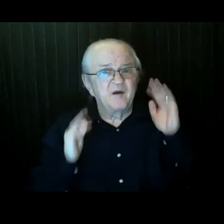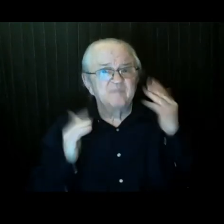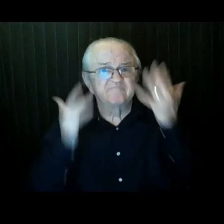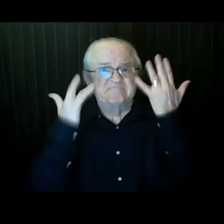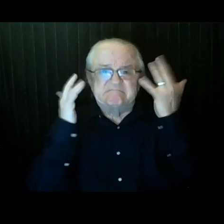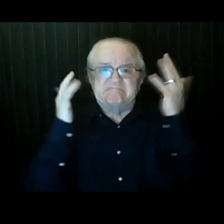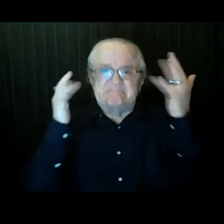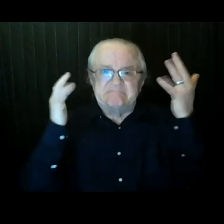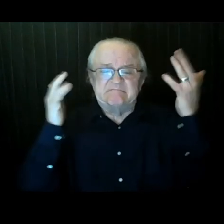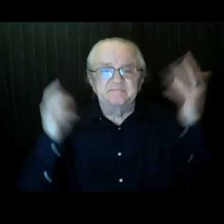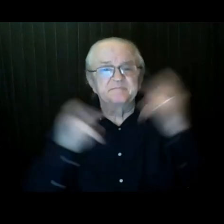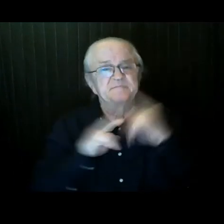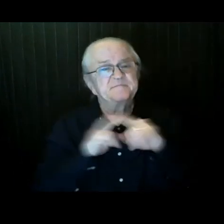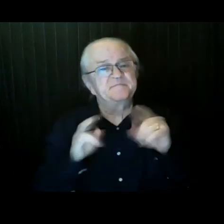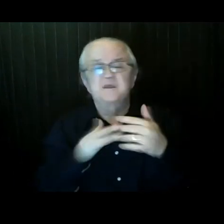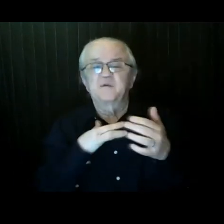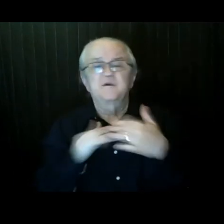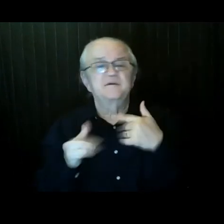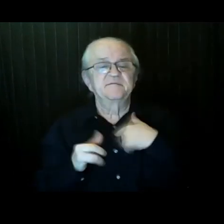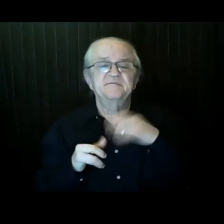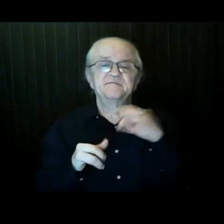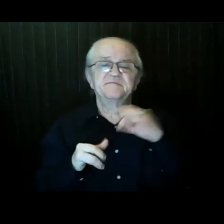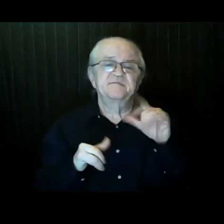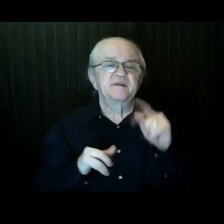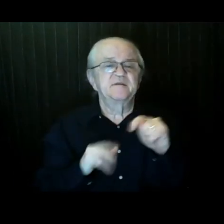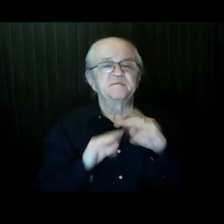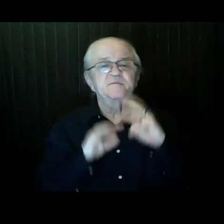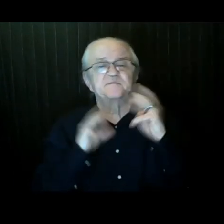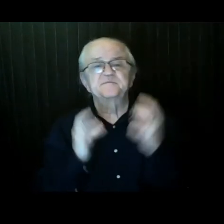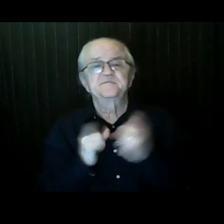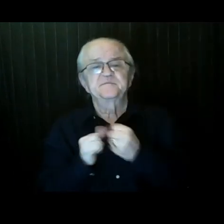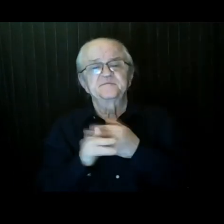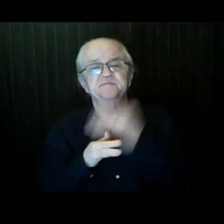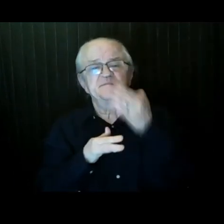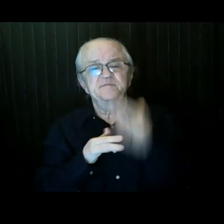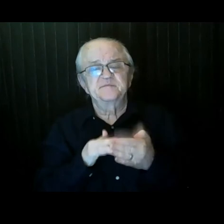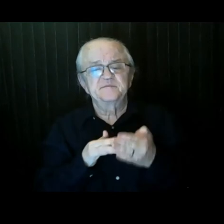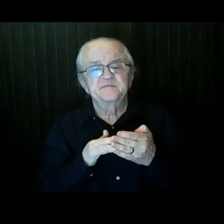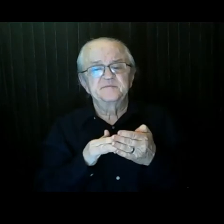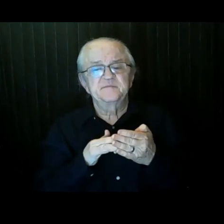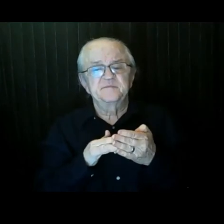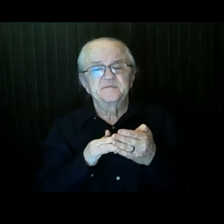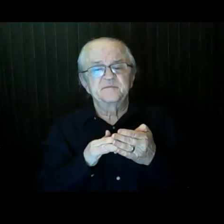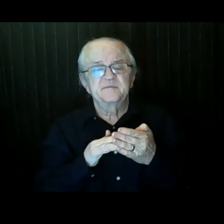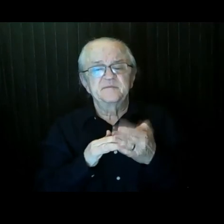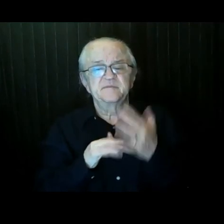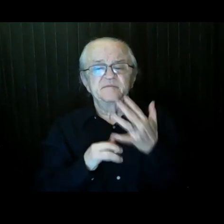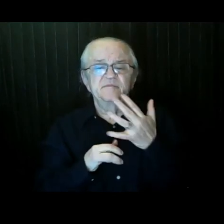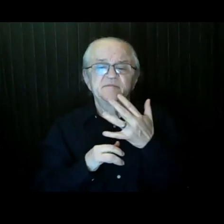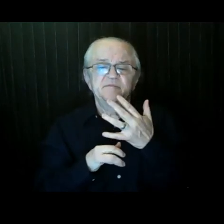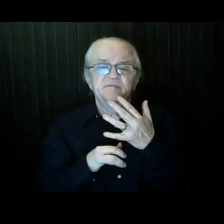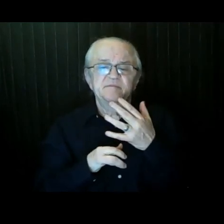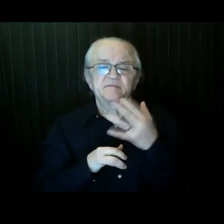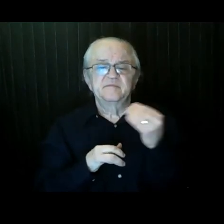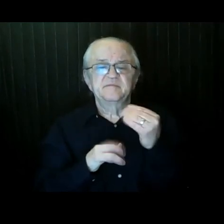anyway, I was at Flint and I did a workshop and I finished the workshop. And I have to say the persona and response